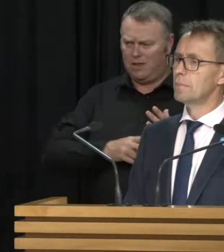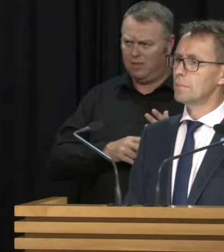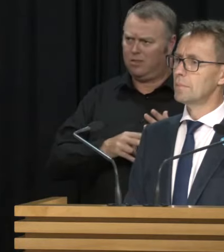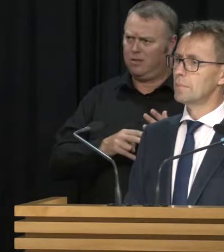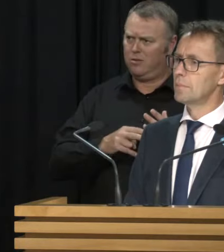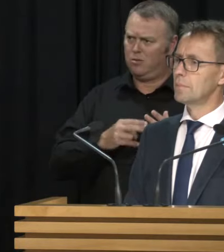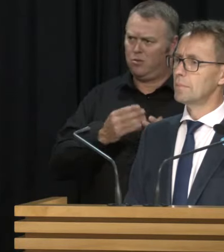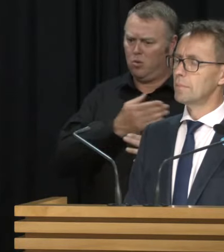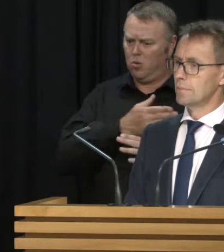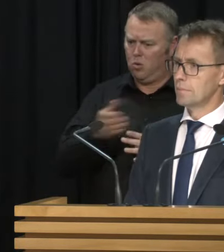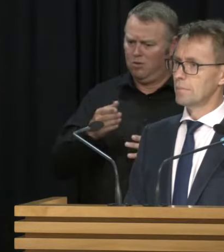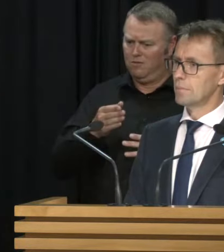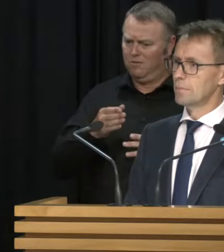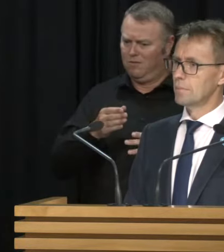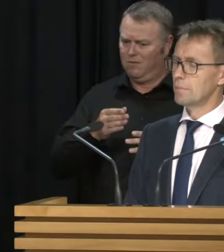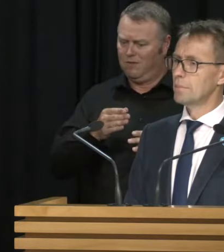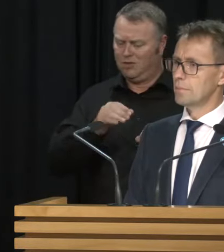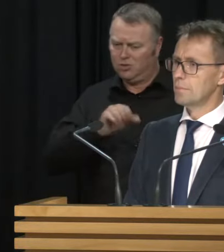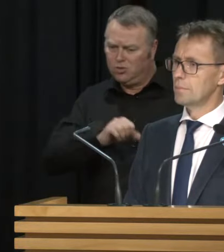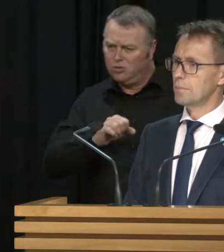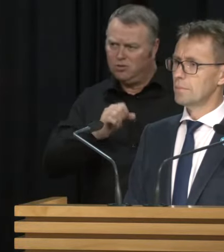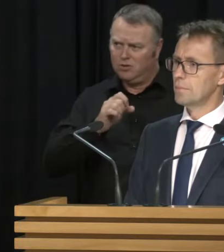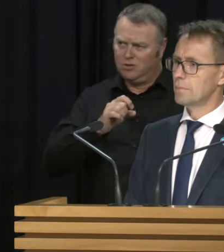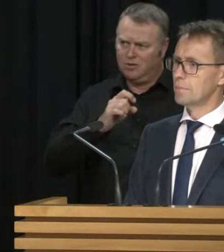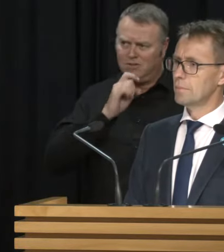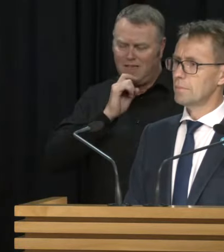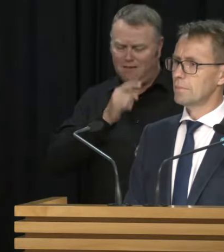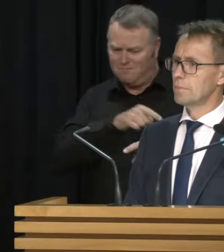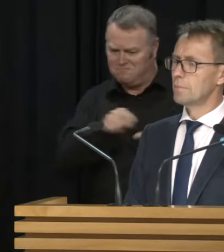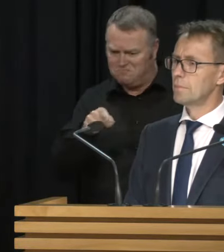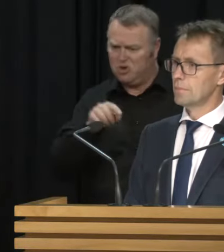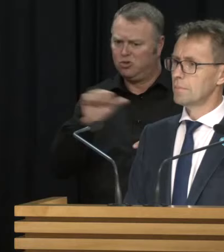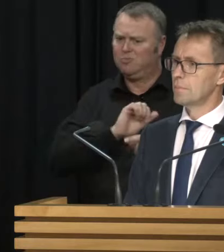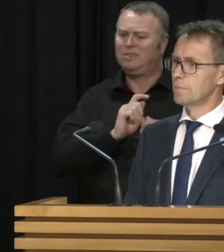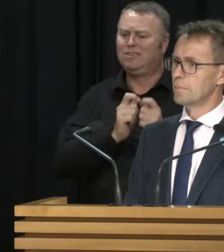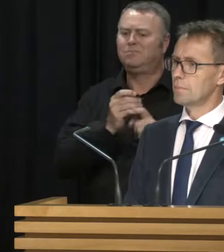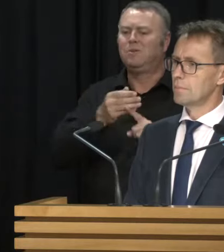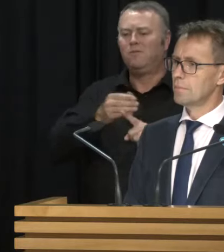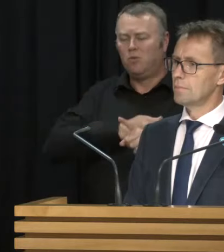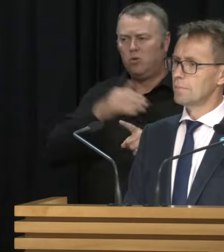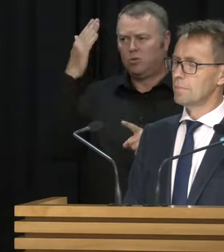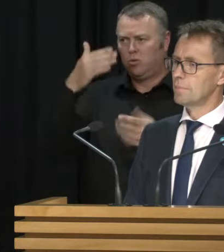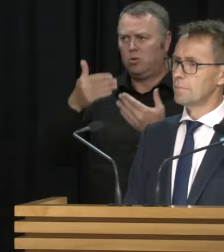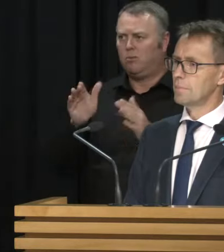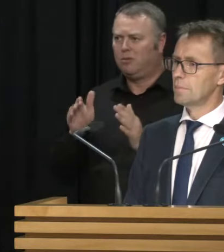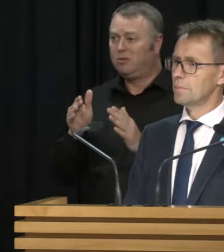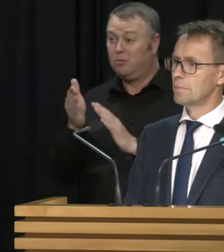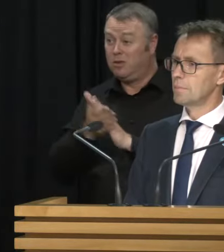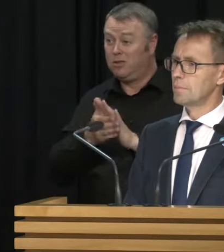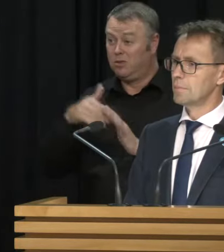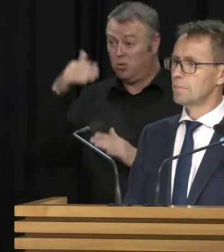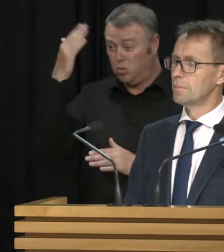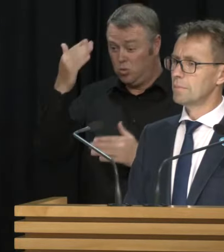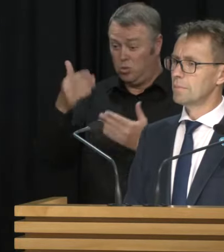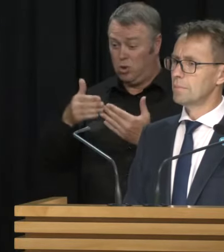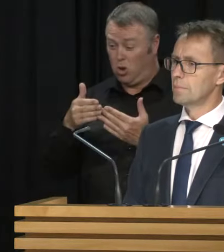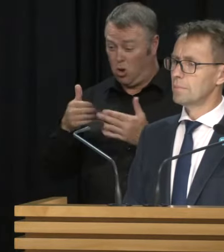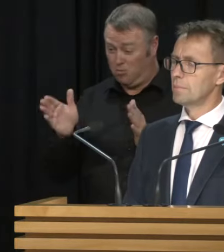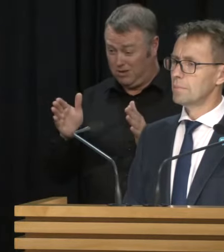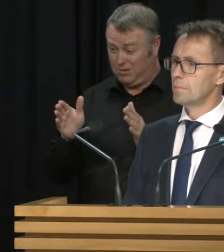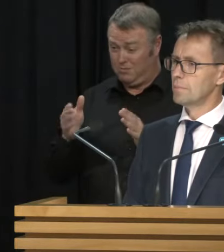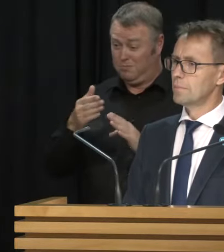reopening in terms of students? Did that happen obviously before she was tested, and are there any